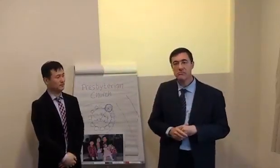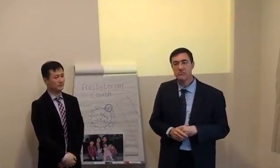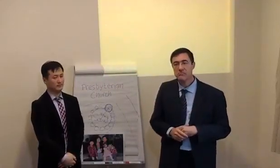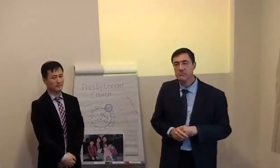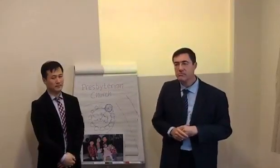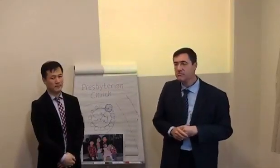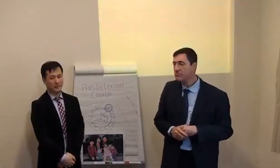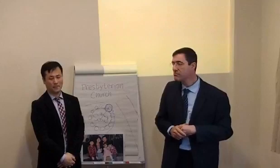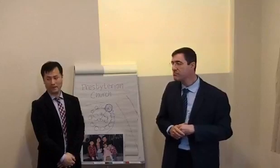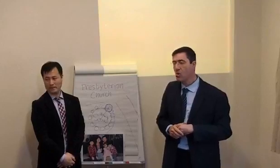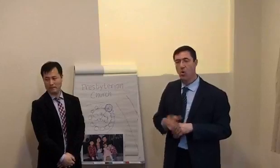One more.